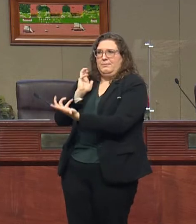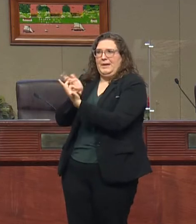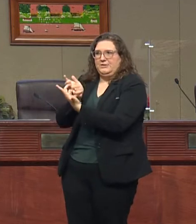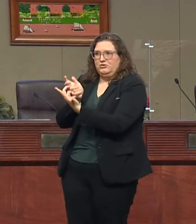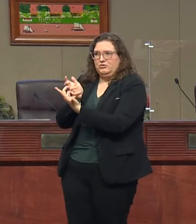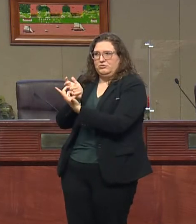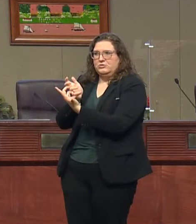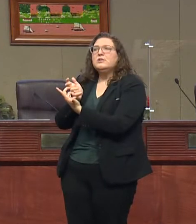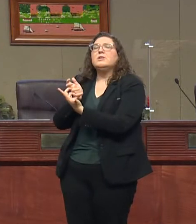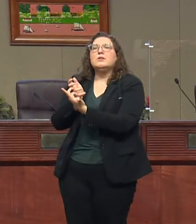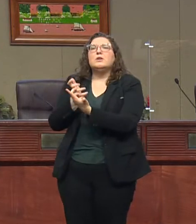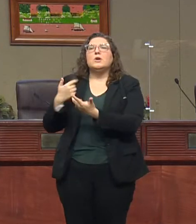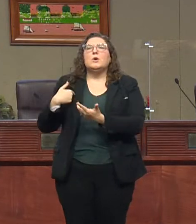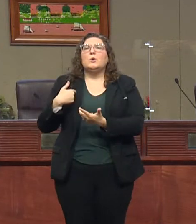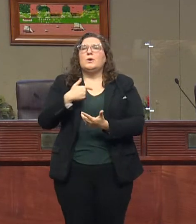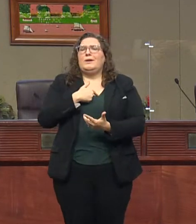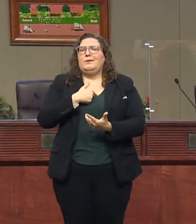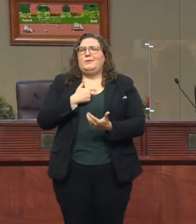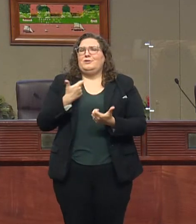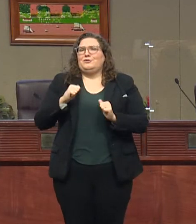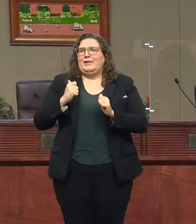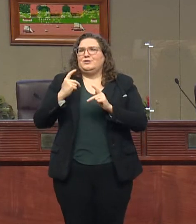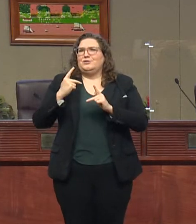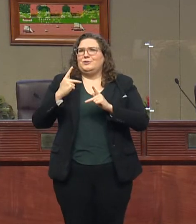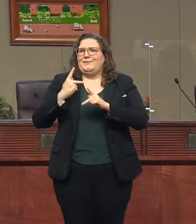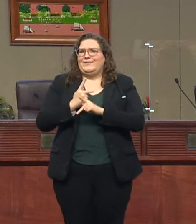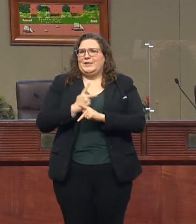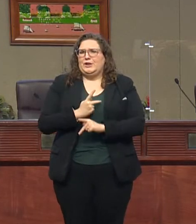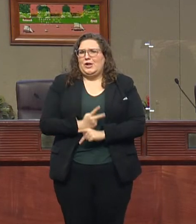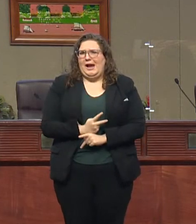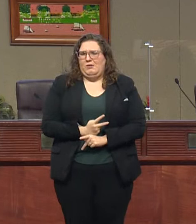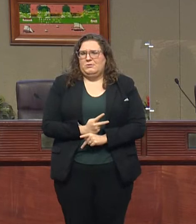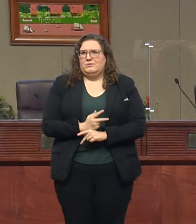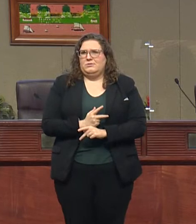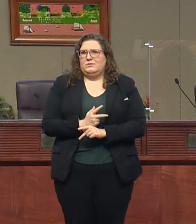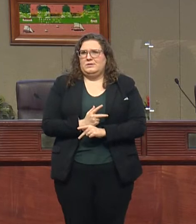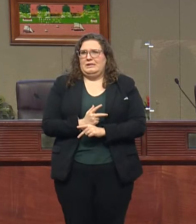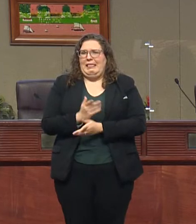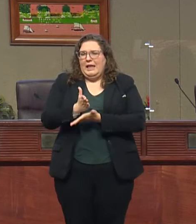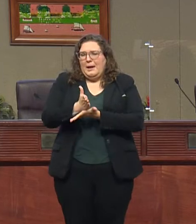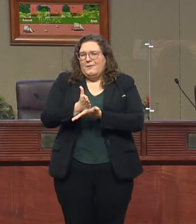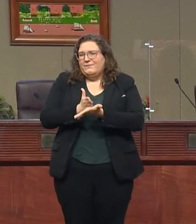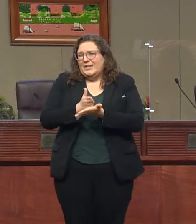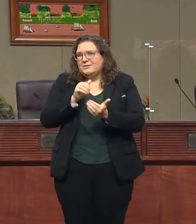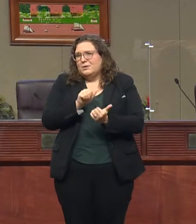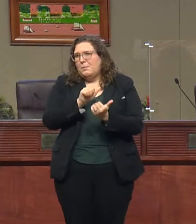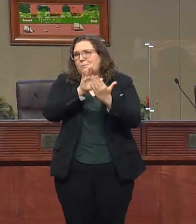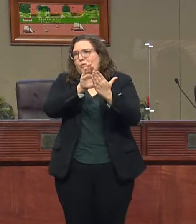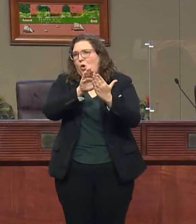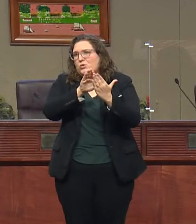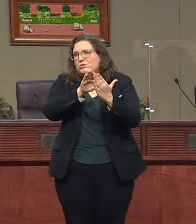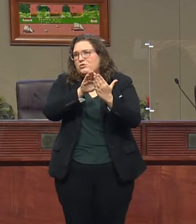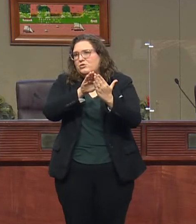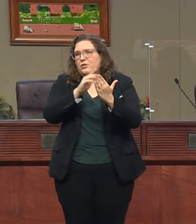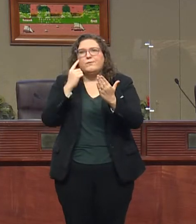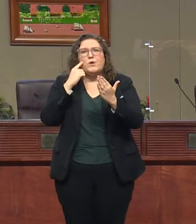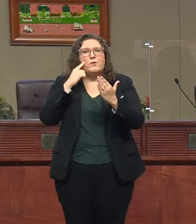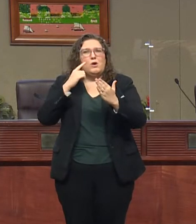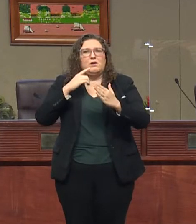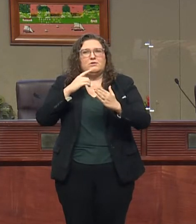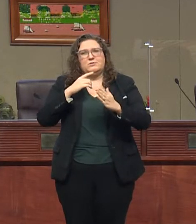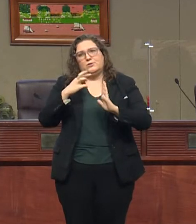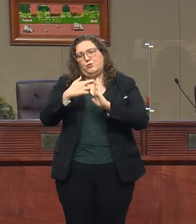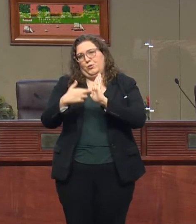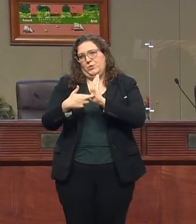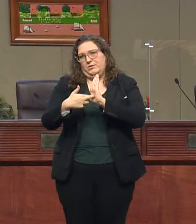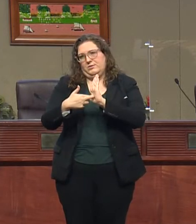looking at a phased approach to reducing the restrictions associated with that. Those